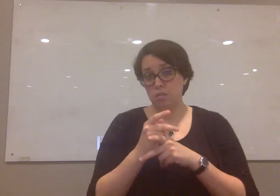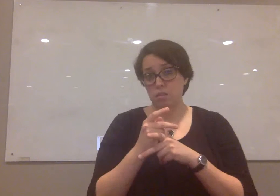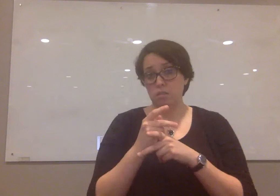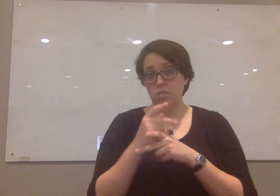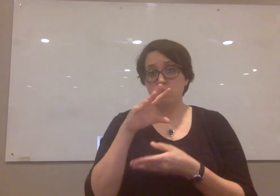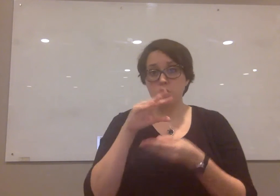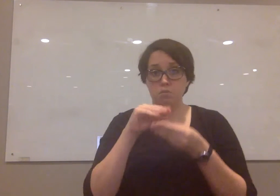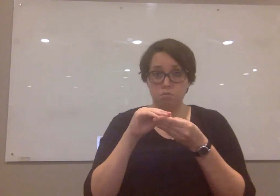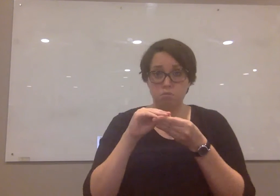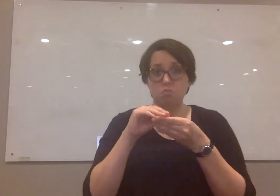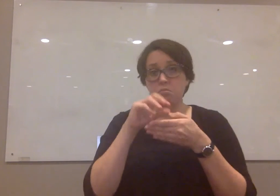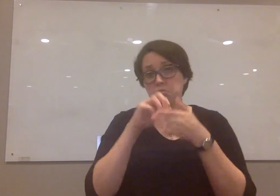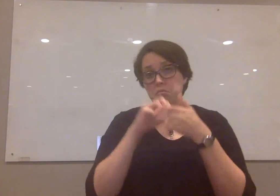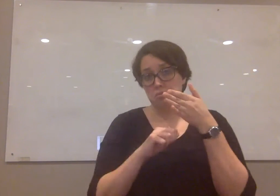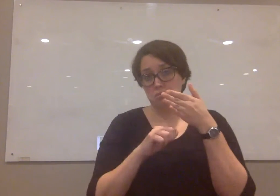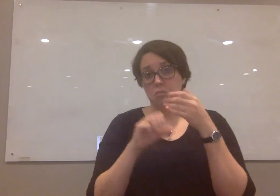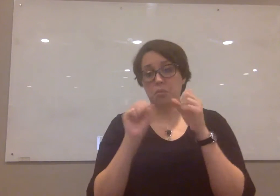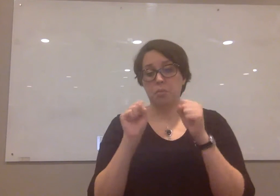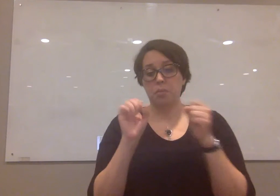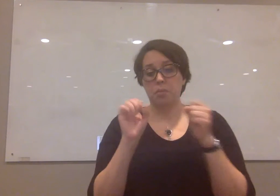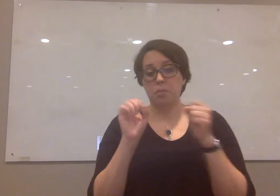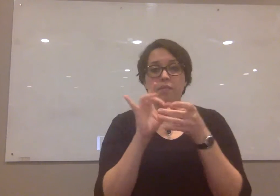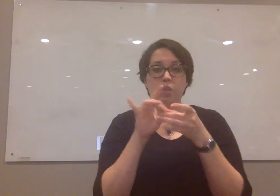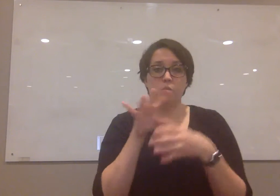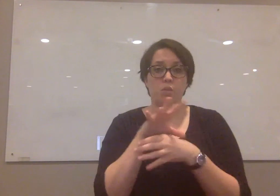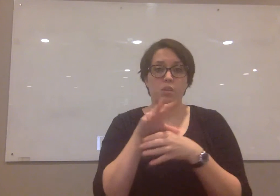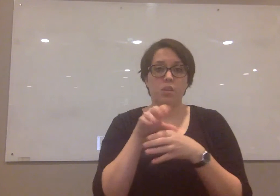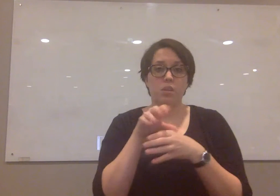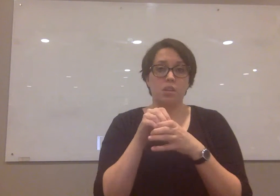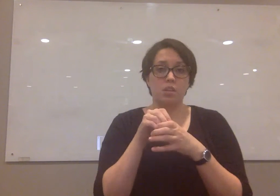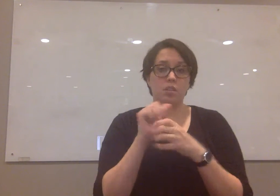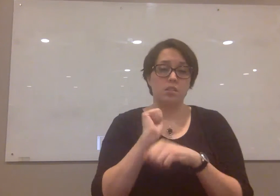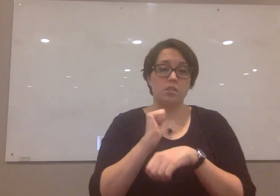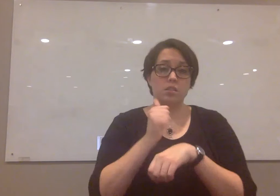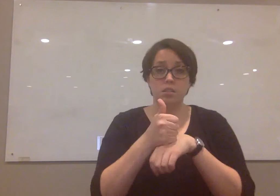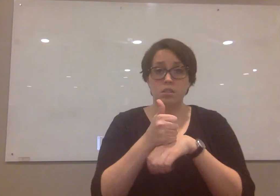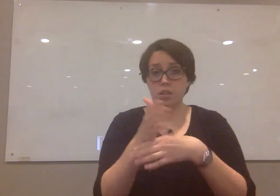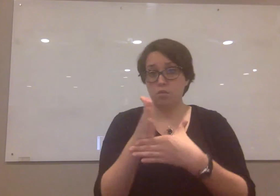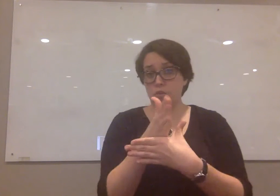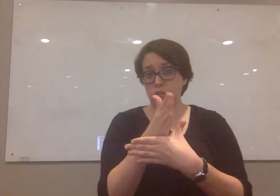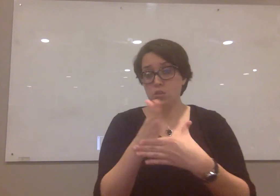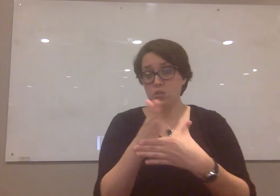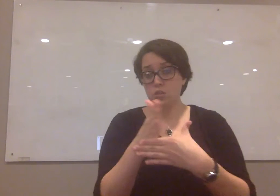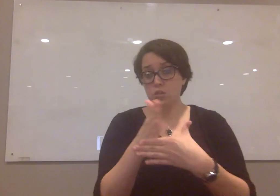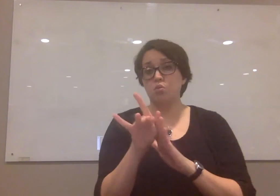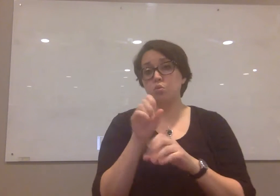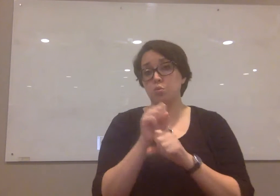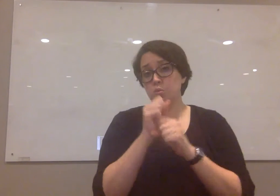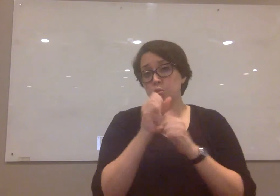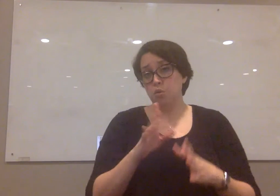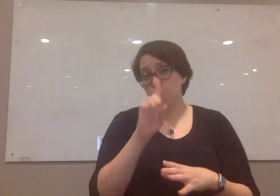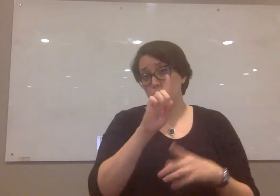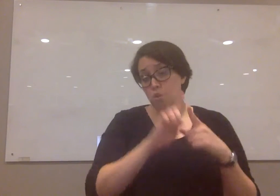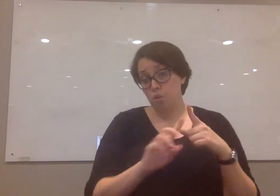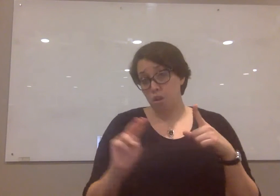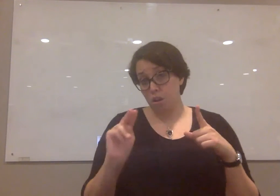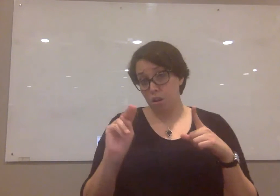numbers. So the reason they use it is to choose a worker from 1 to n. They do phash2 of a